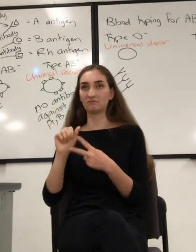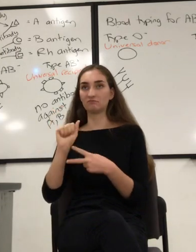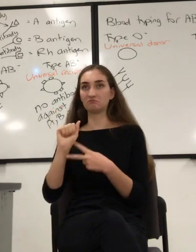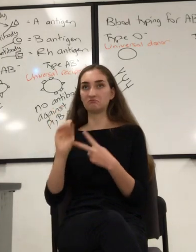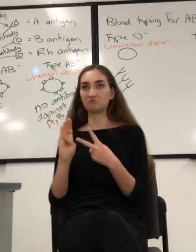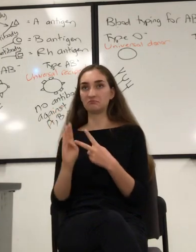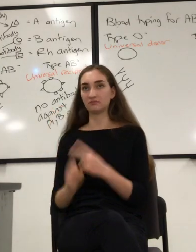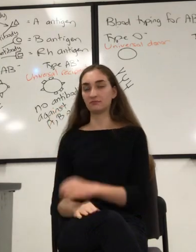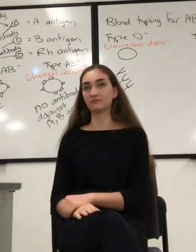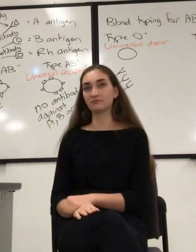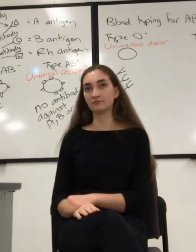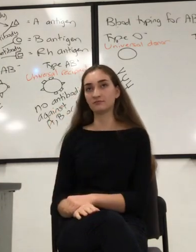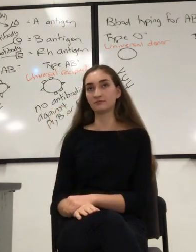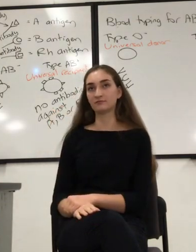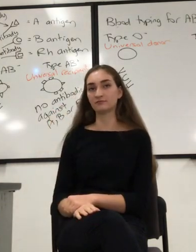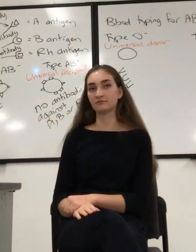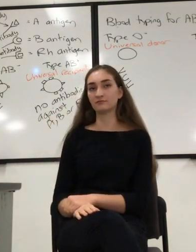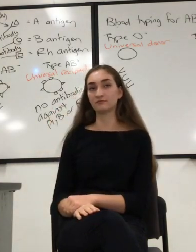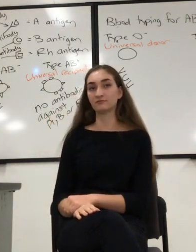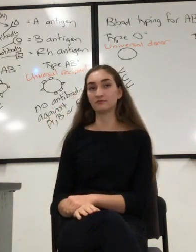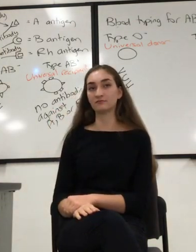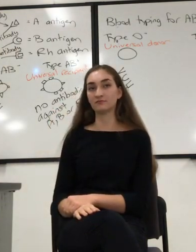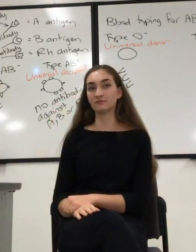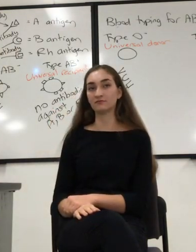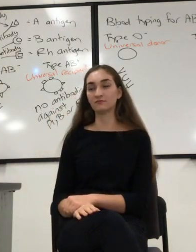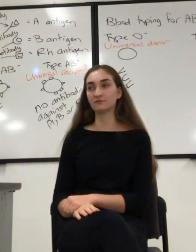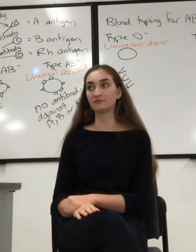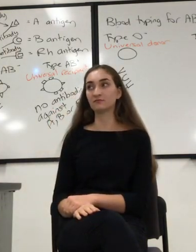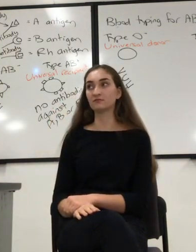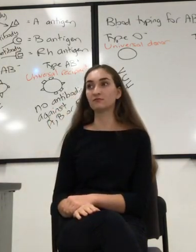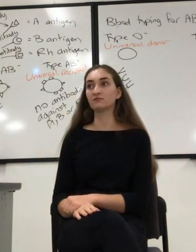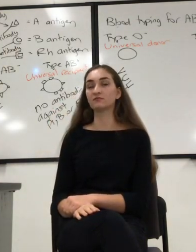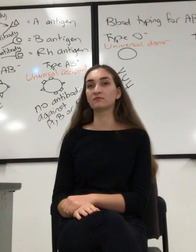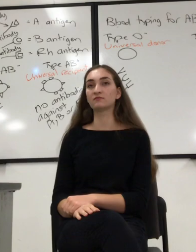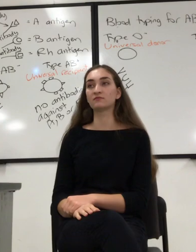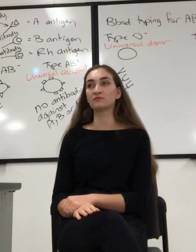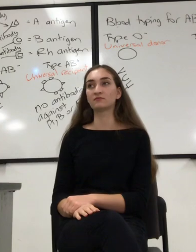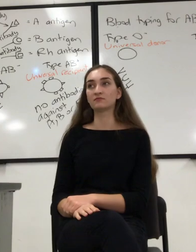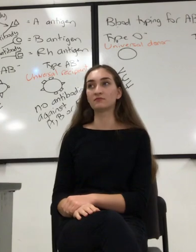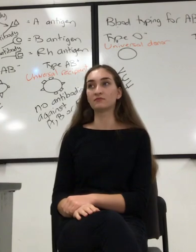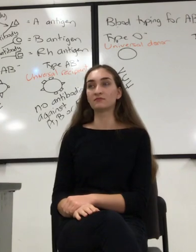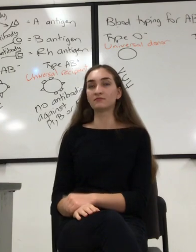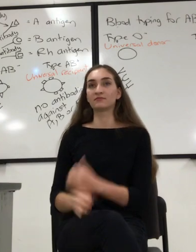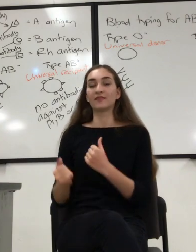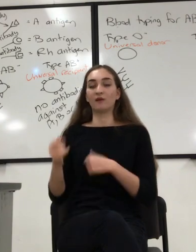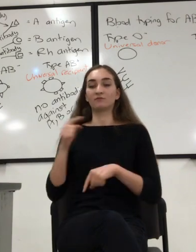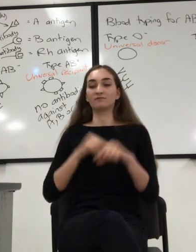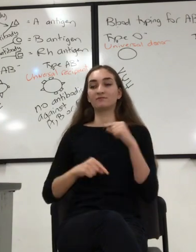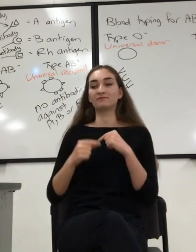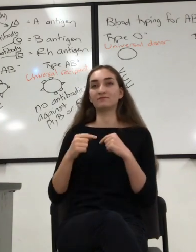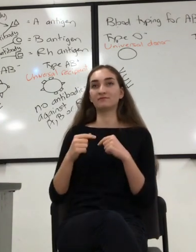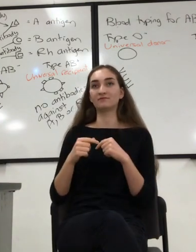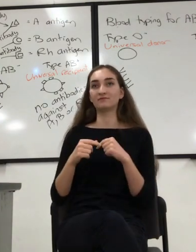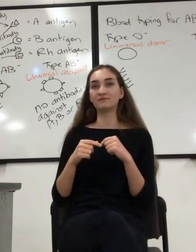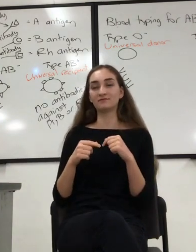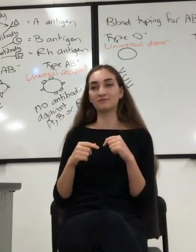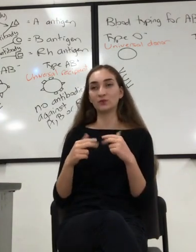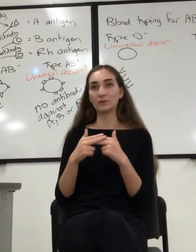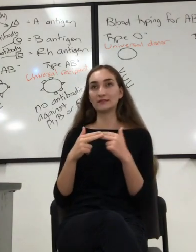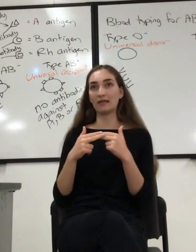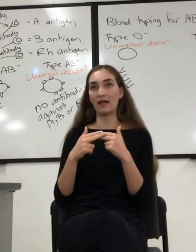So to get back to our slideshow here. We'll pull this down.